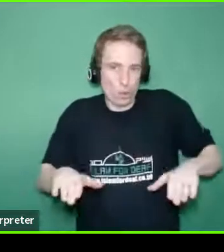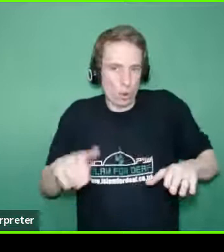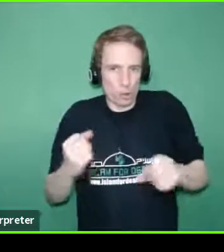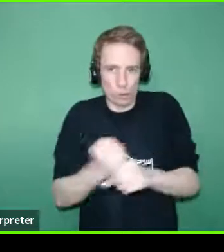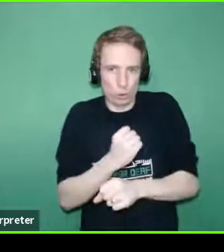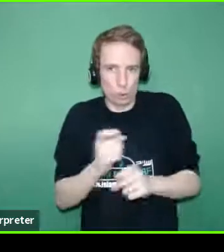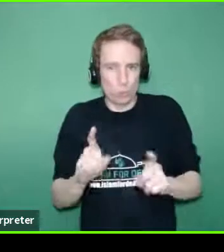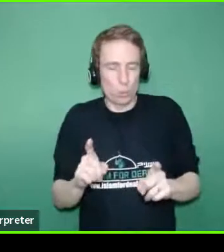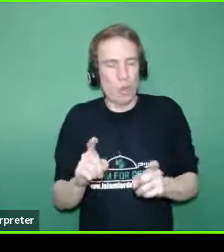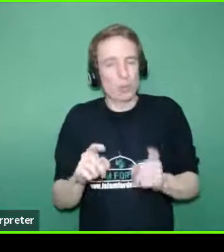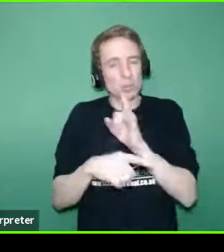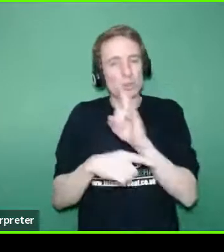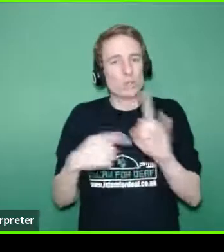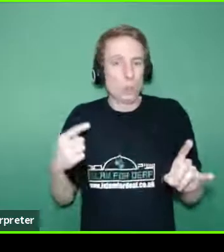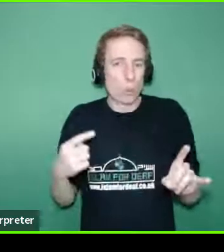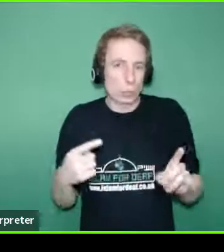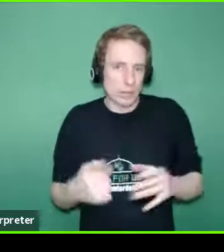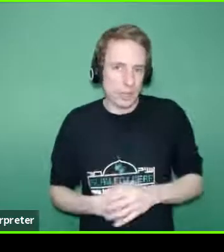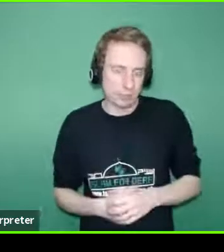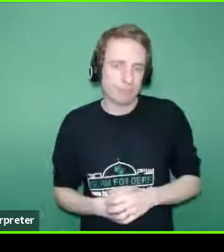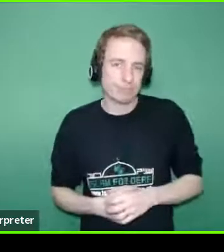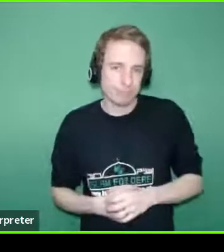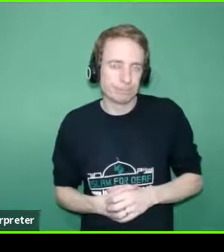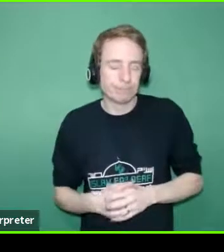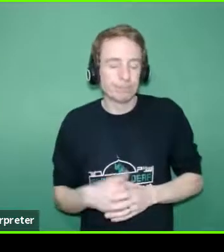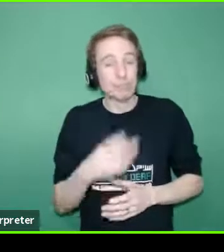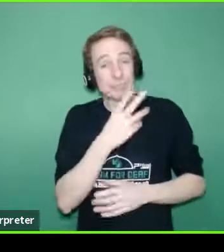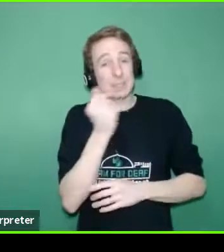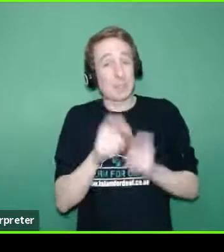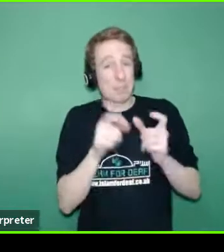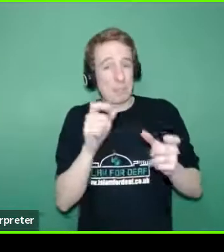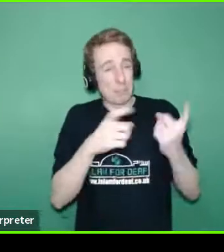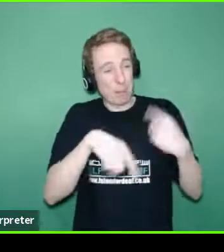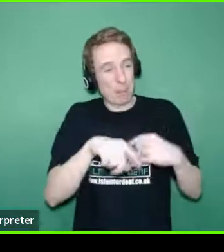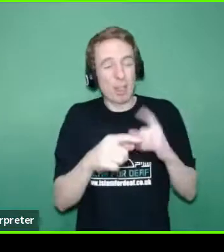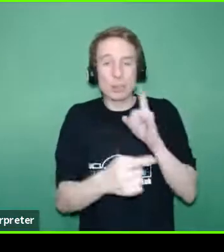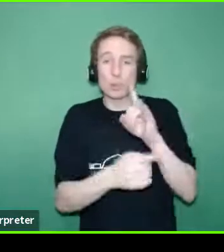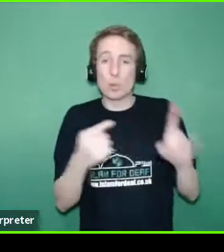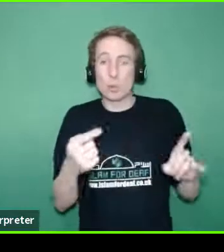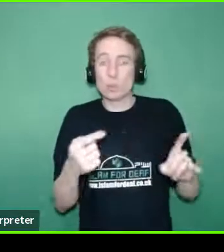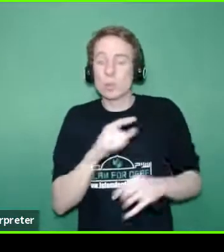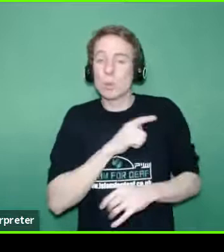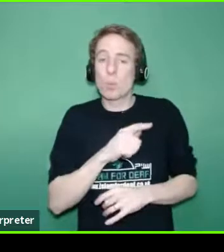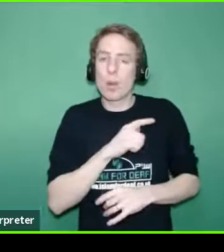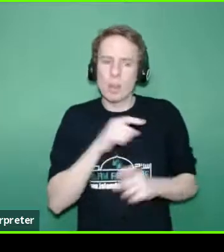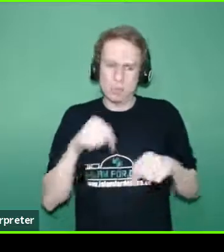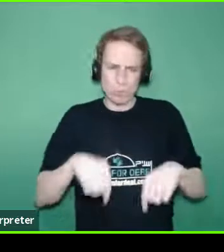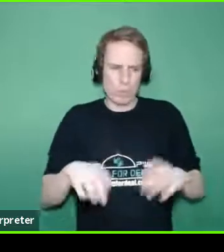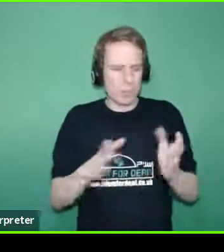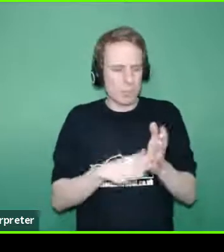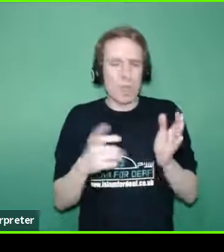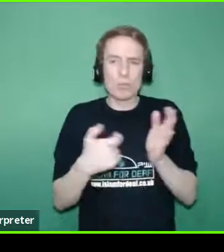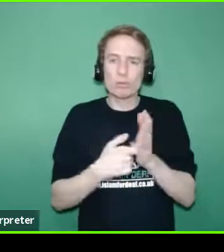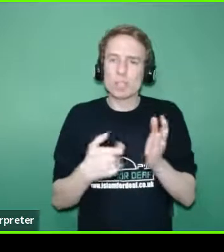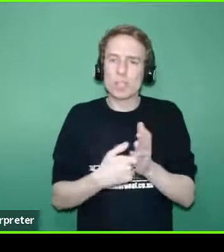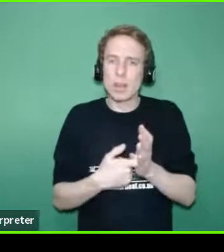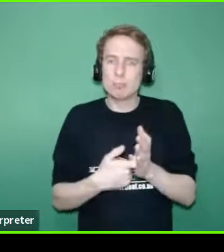the slaughtering. The people slaughter specifically due to the fact that it's the month of Rajab.